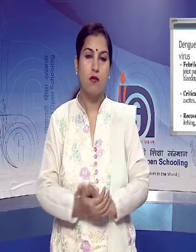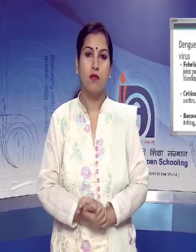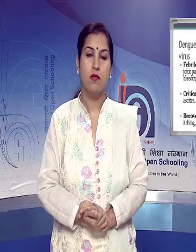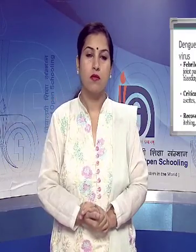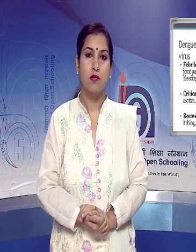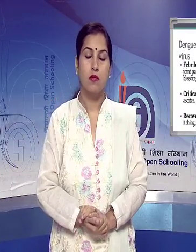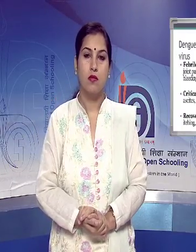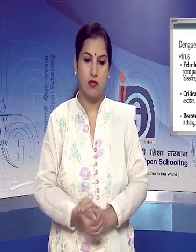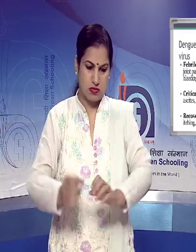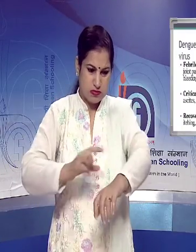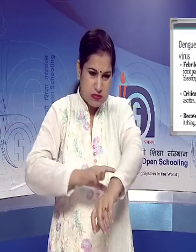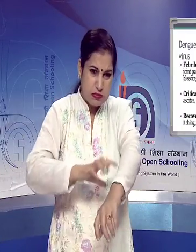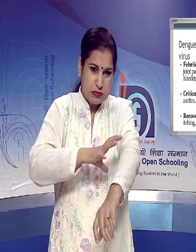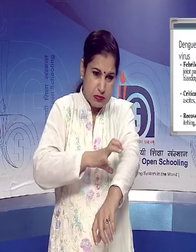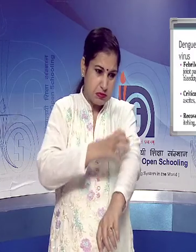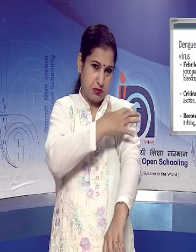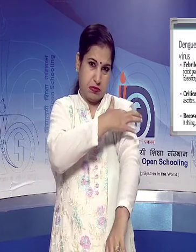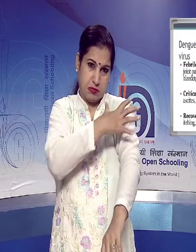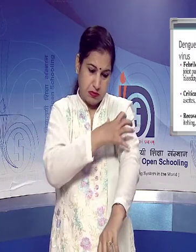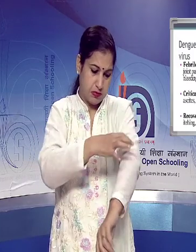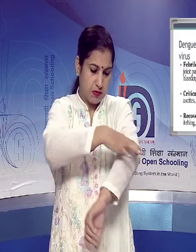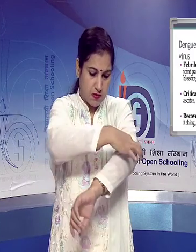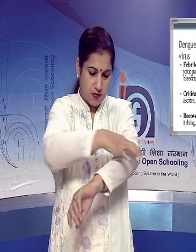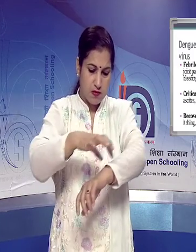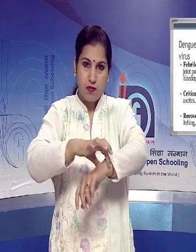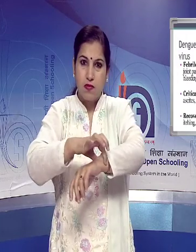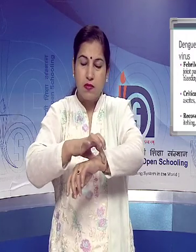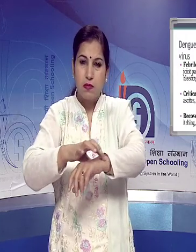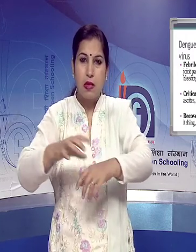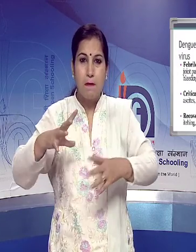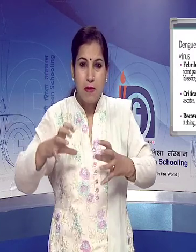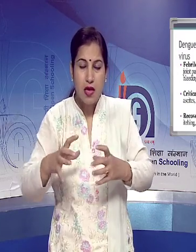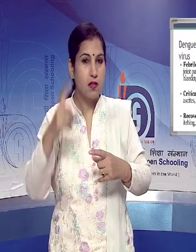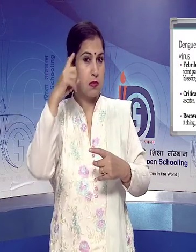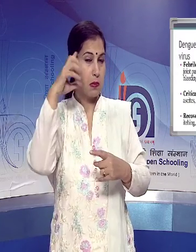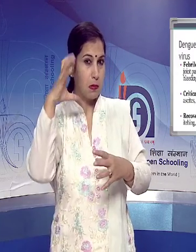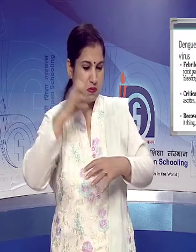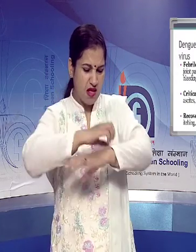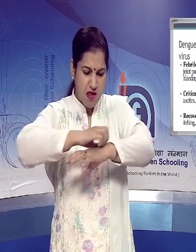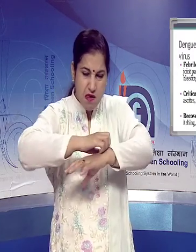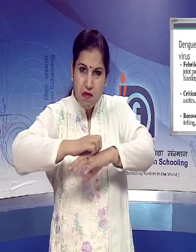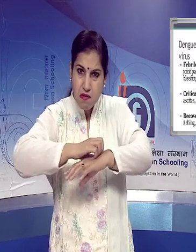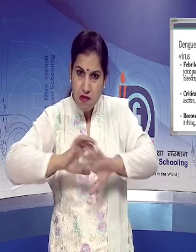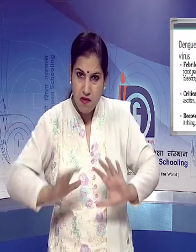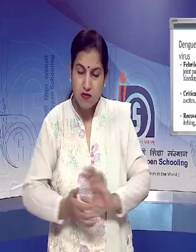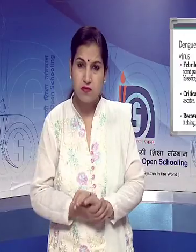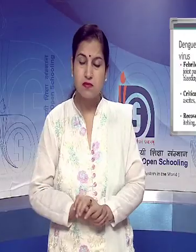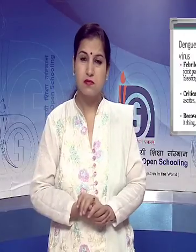muscles and joint pains, headache, rashes, mouth and